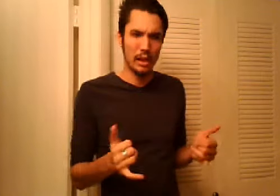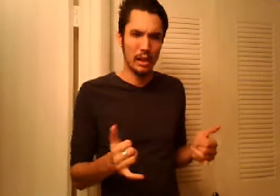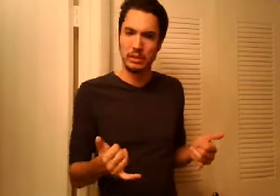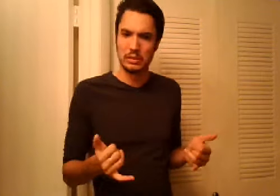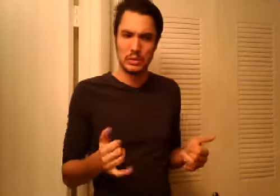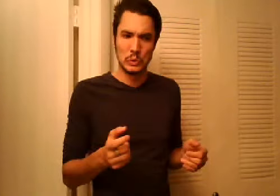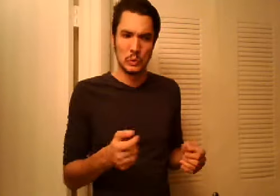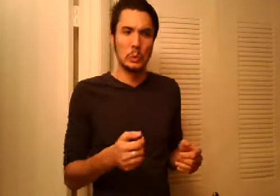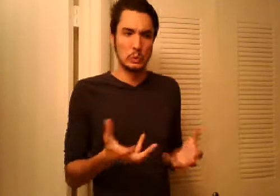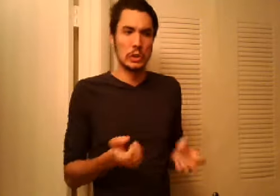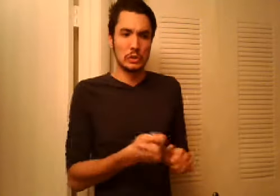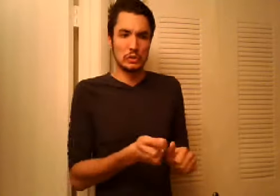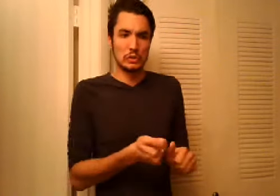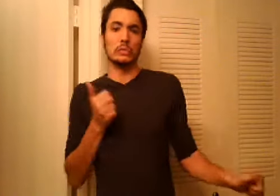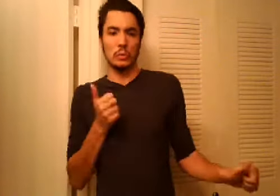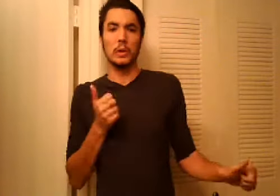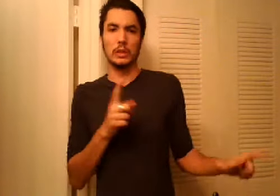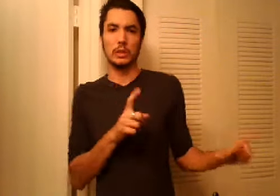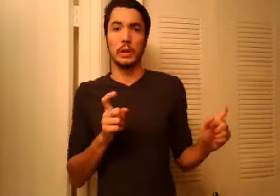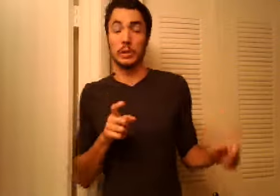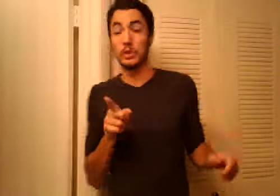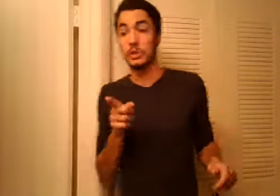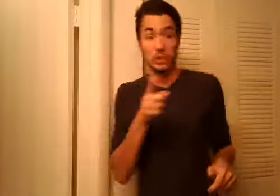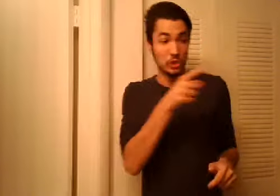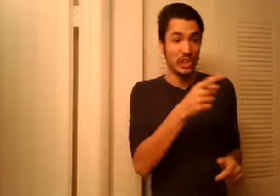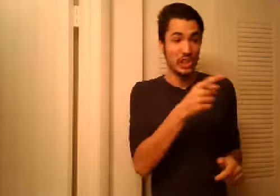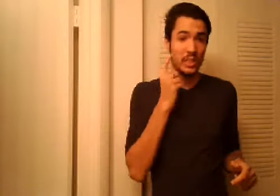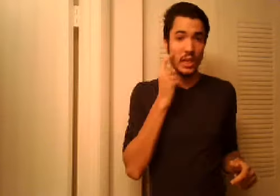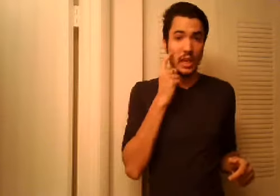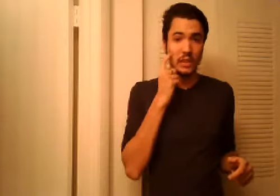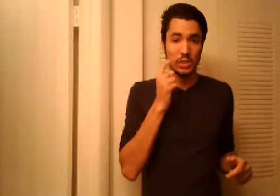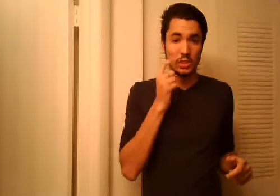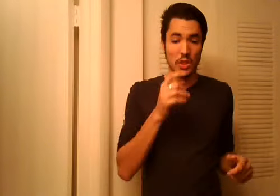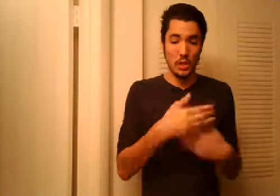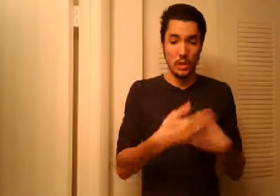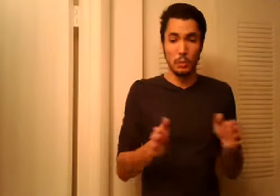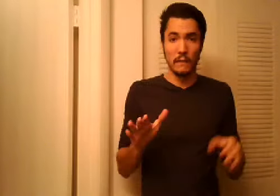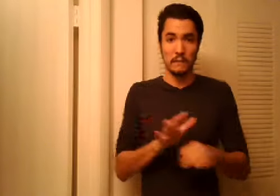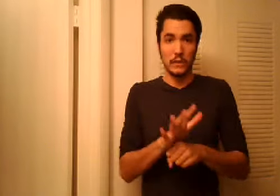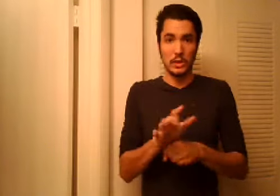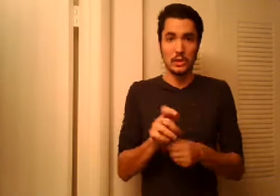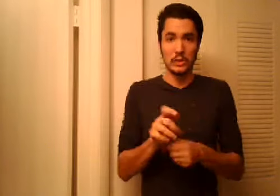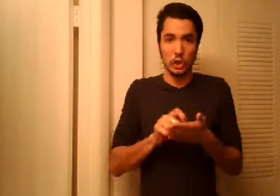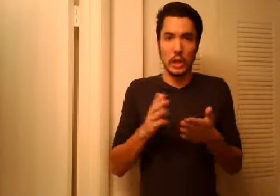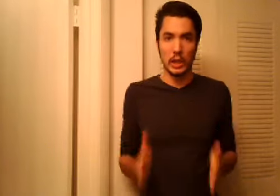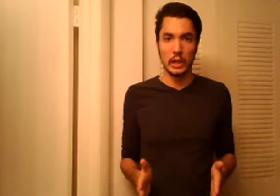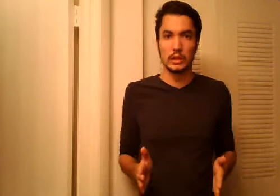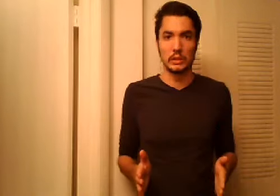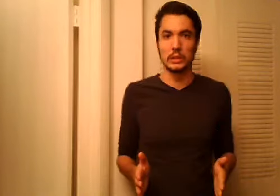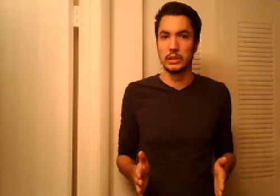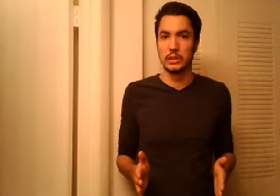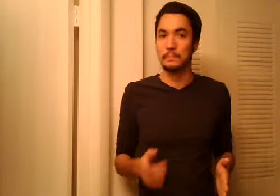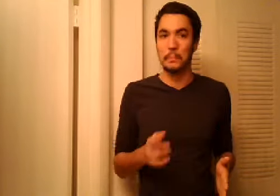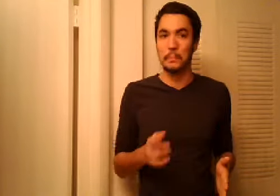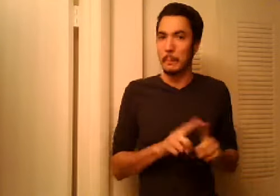room full of aspiring journalists when she assumed that it's a communication conference. She wasn't in a room full of aspiring journalists. She was